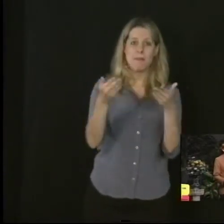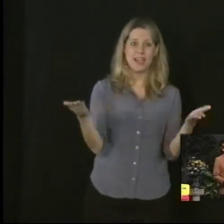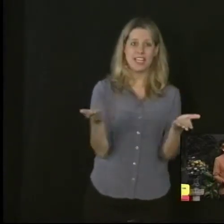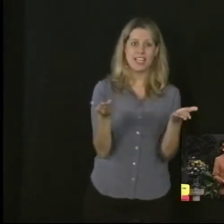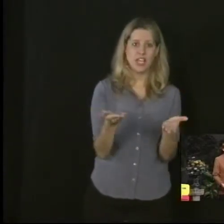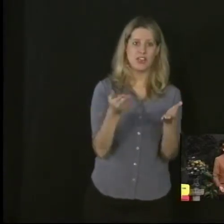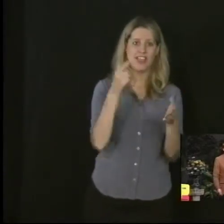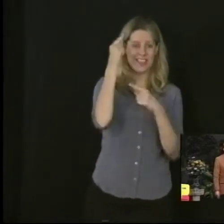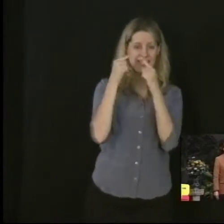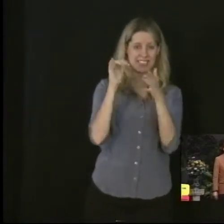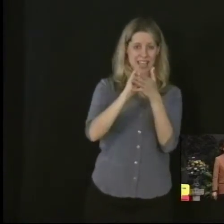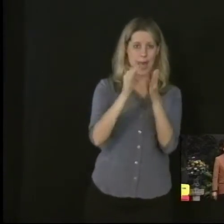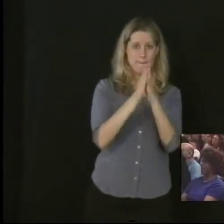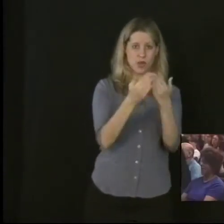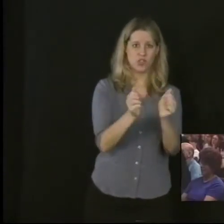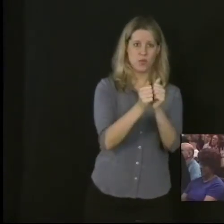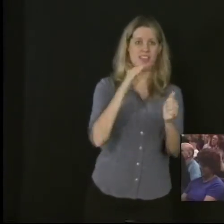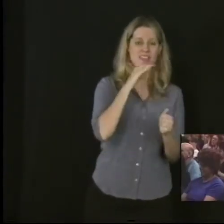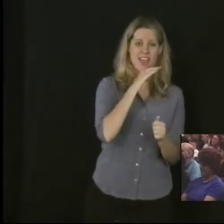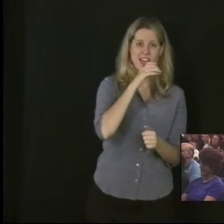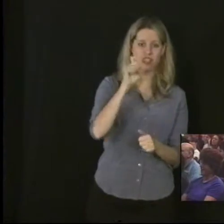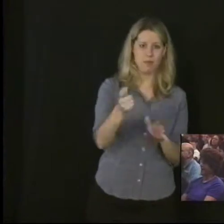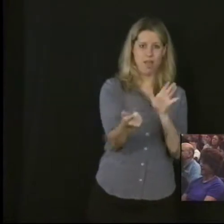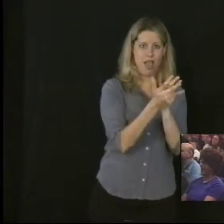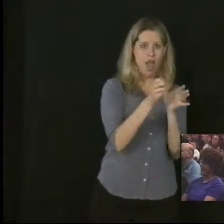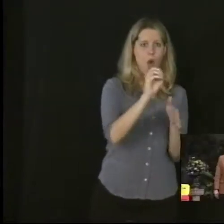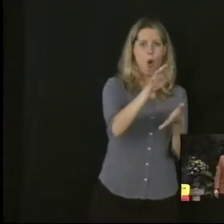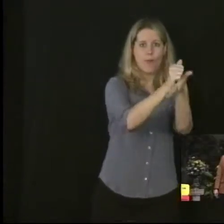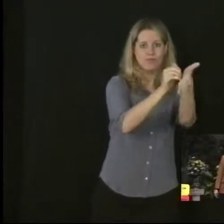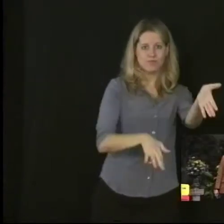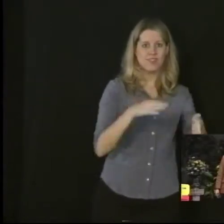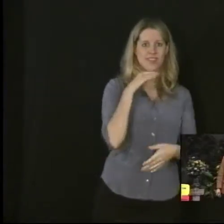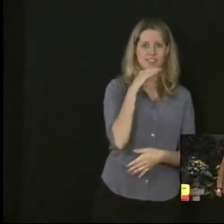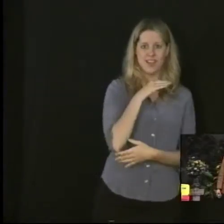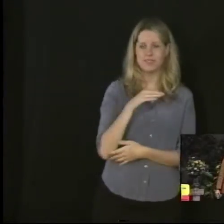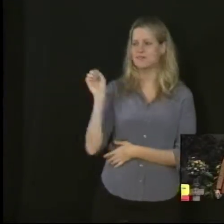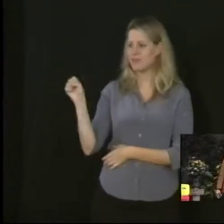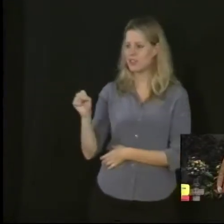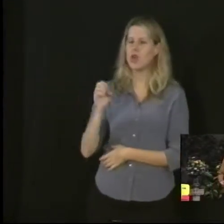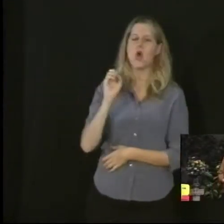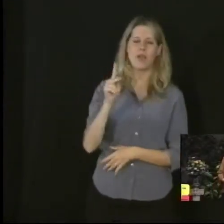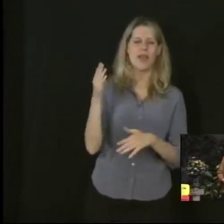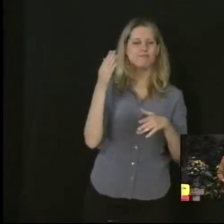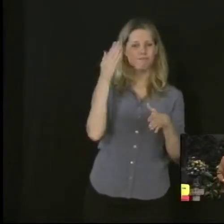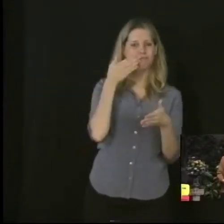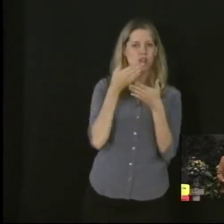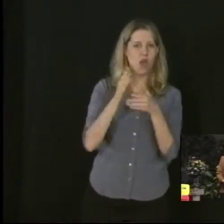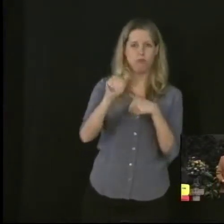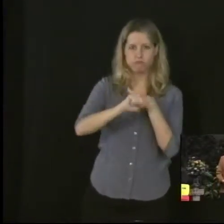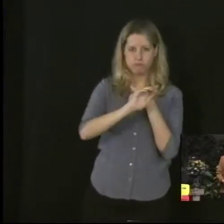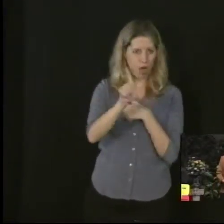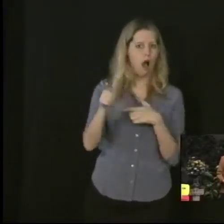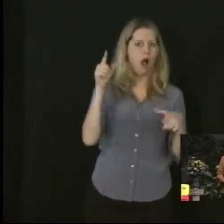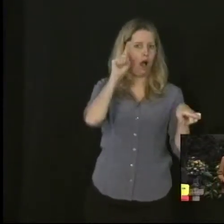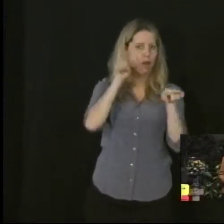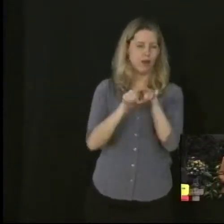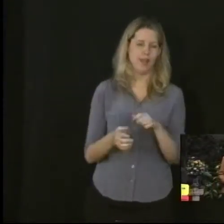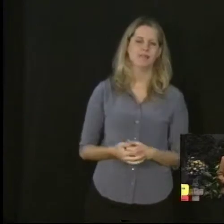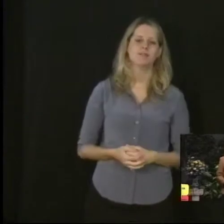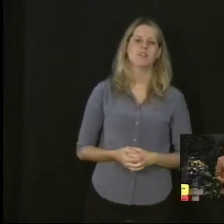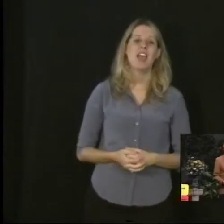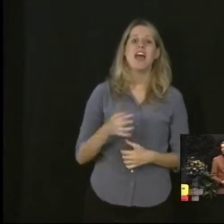be banned or the lies torn out? Yes. Sure. Okay, good. Just so we're all on the same page here. Now, it's always amazed